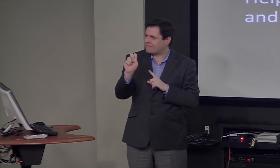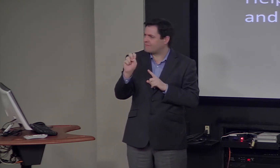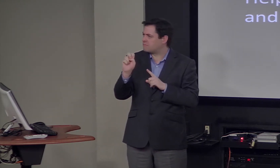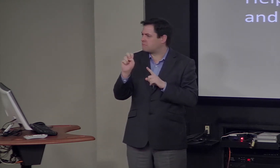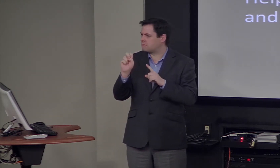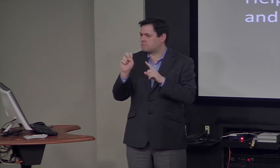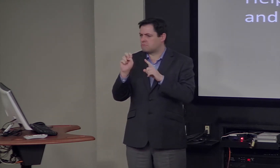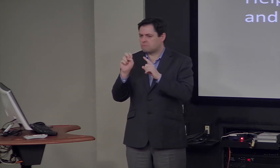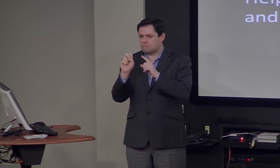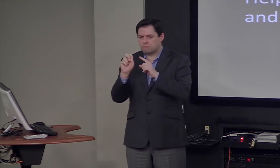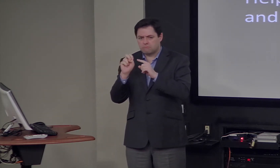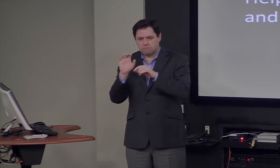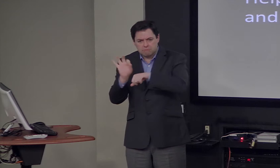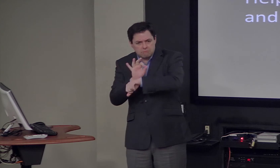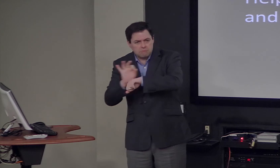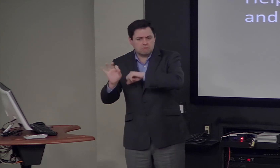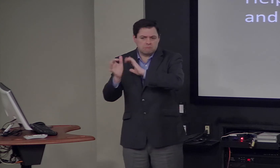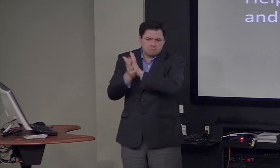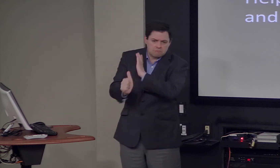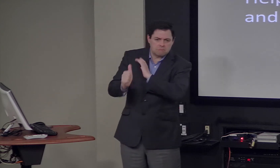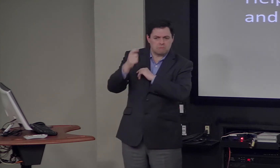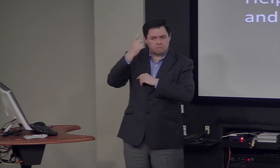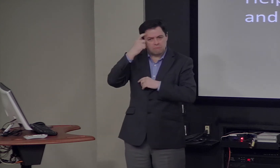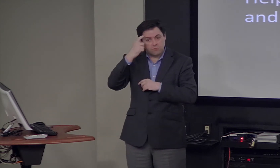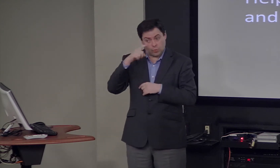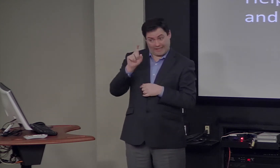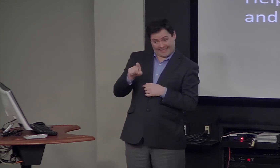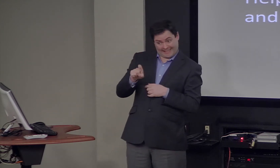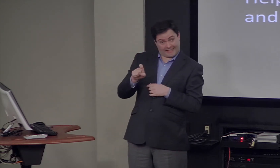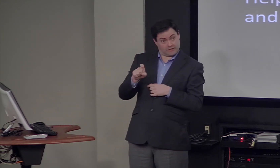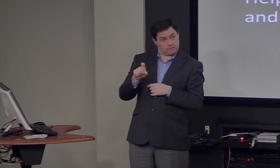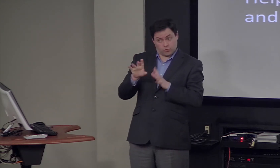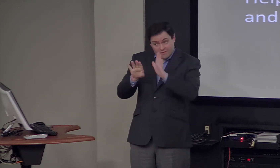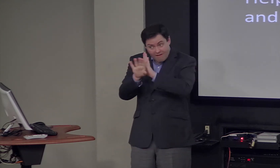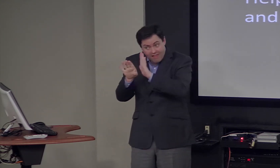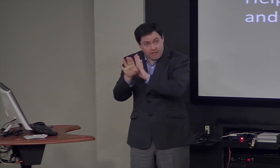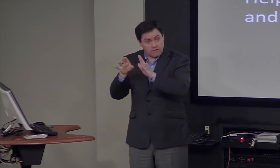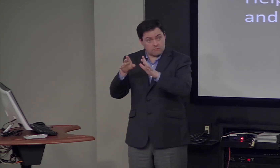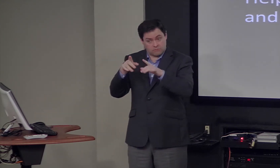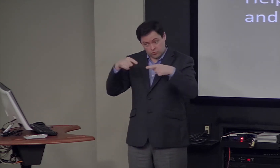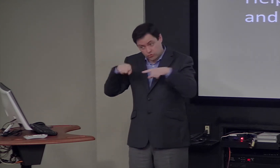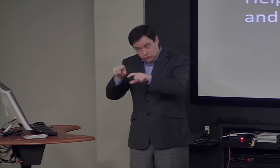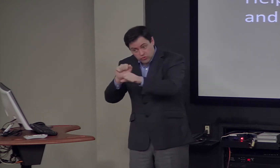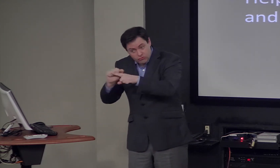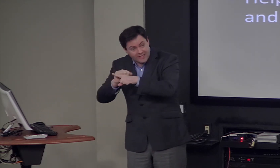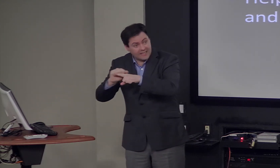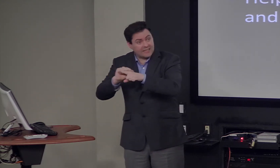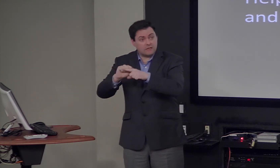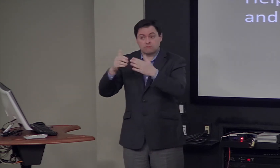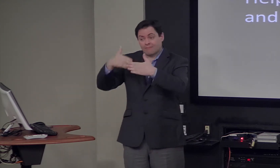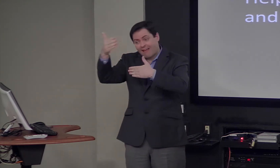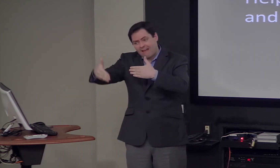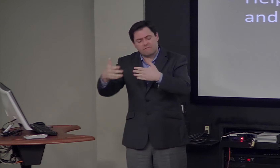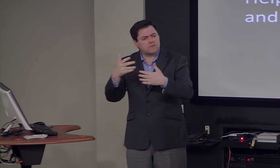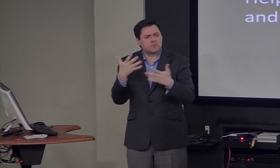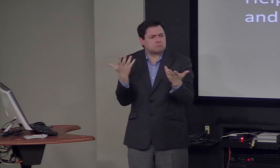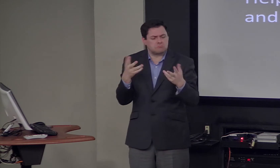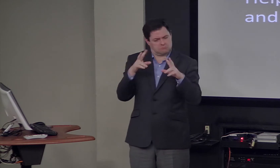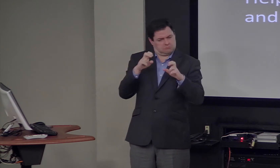What were their cognitive processes, functions, and skills that were necessary to develop interpreting and second language skills, and what